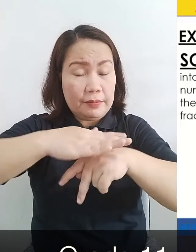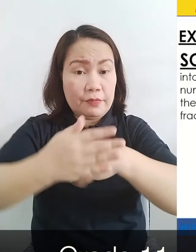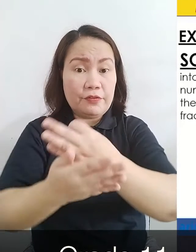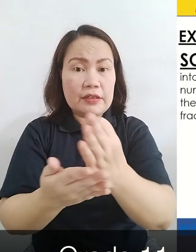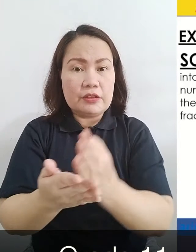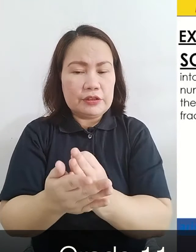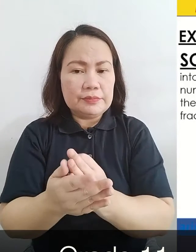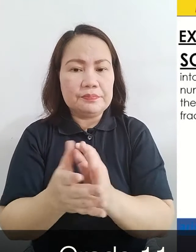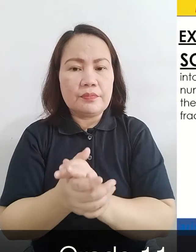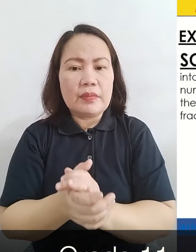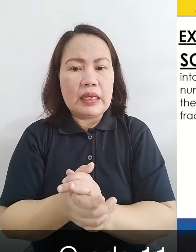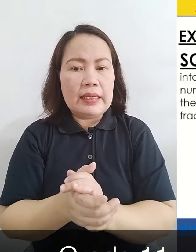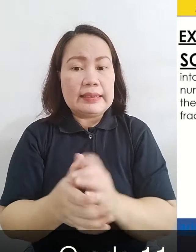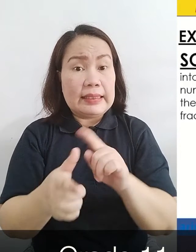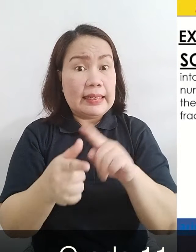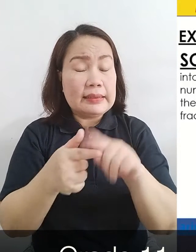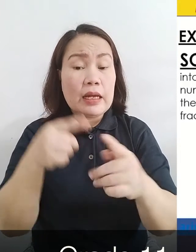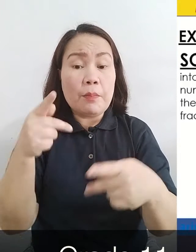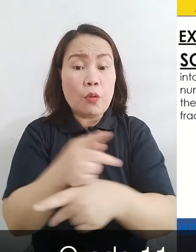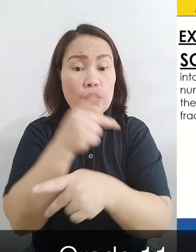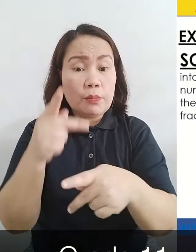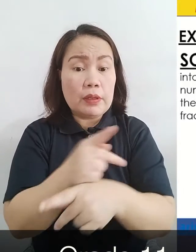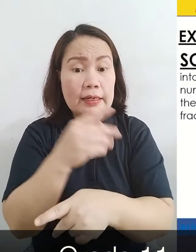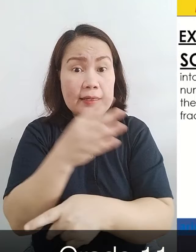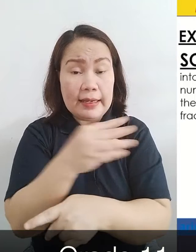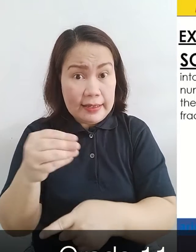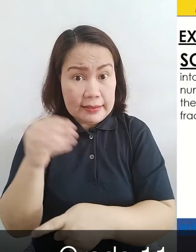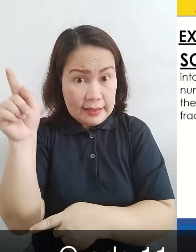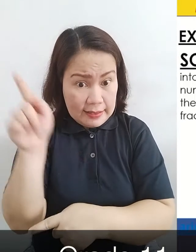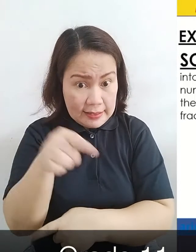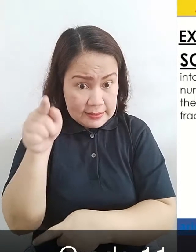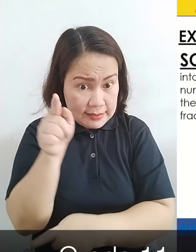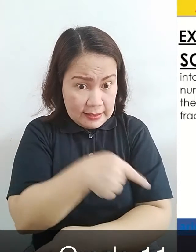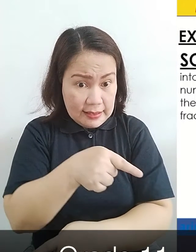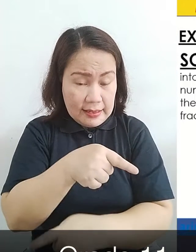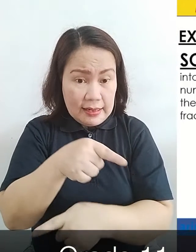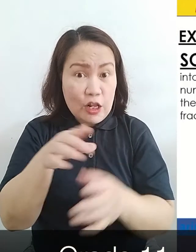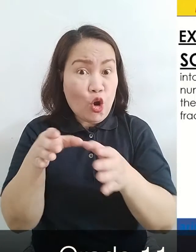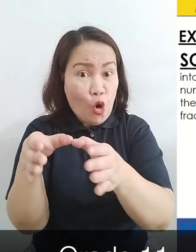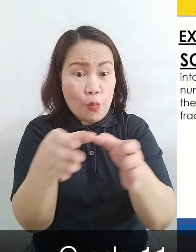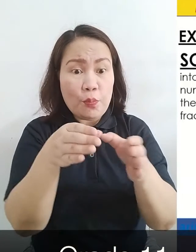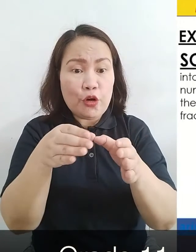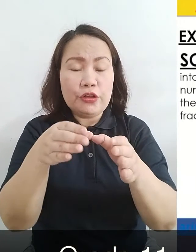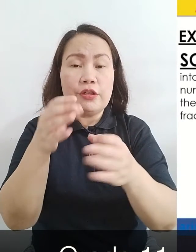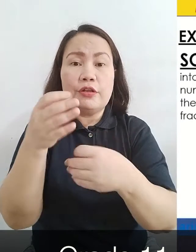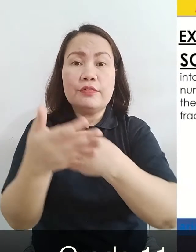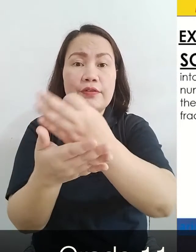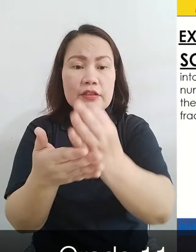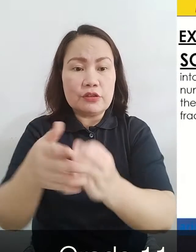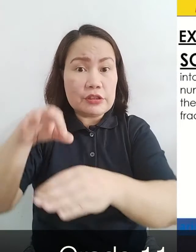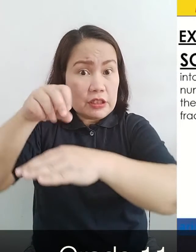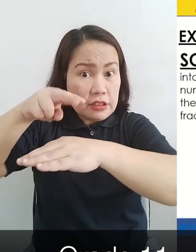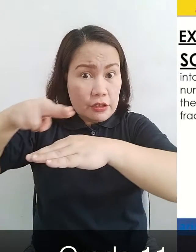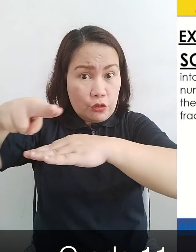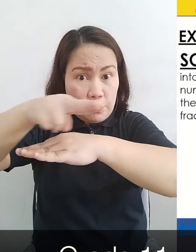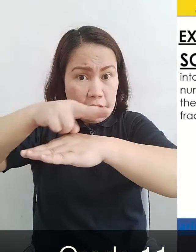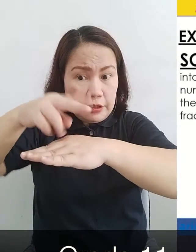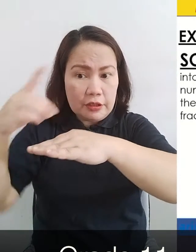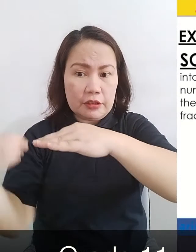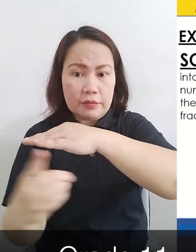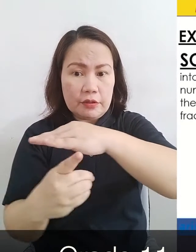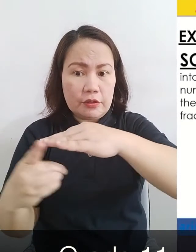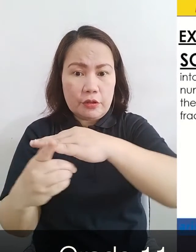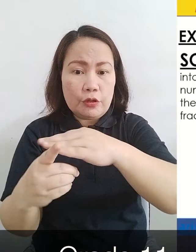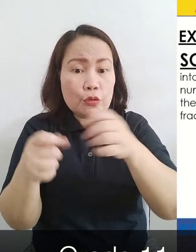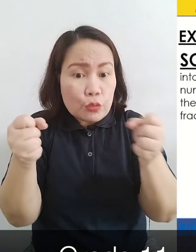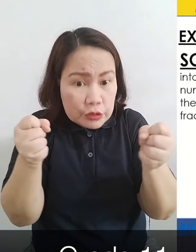out natin. Multiply and cancel out common factors in the numerator and denominator to